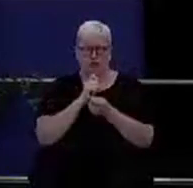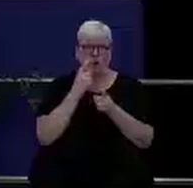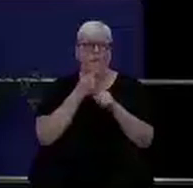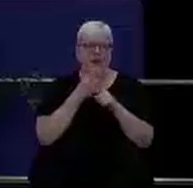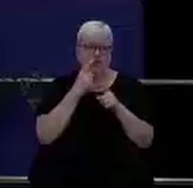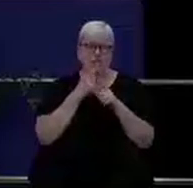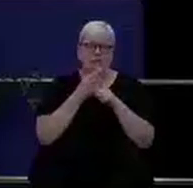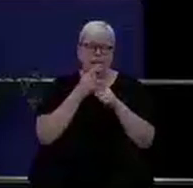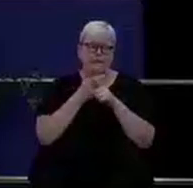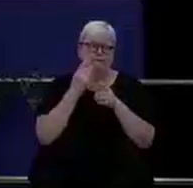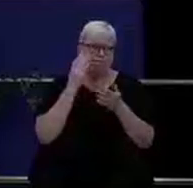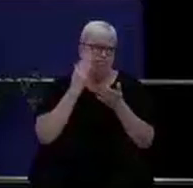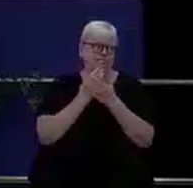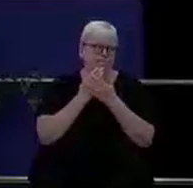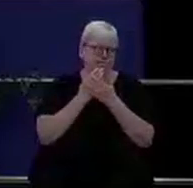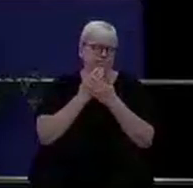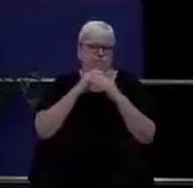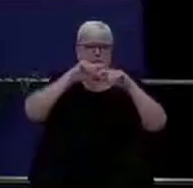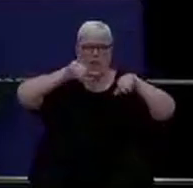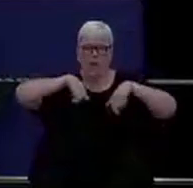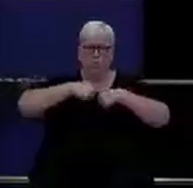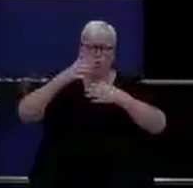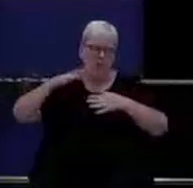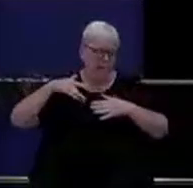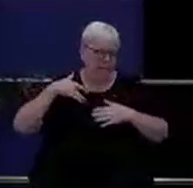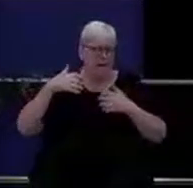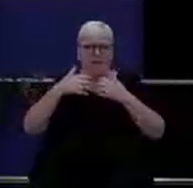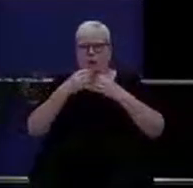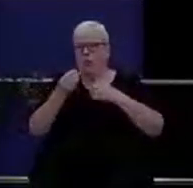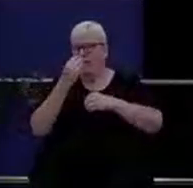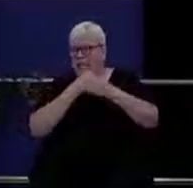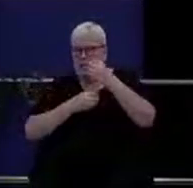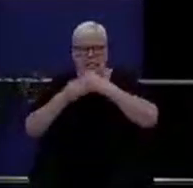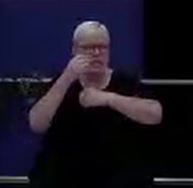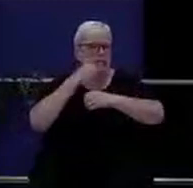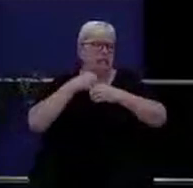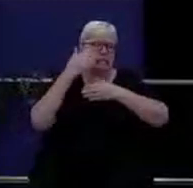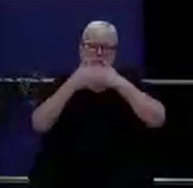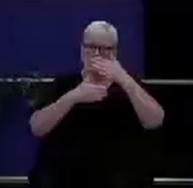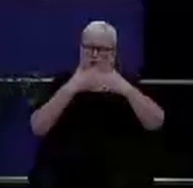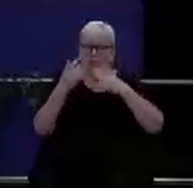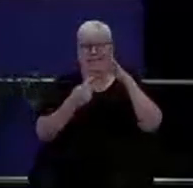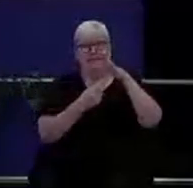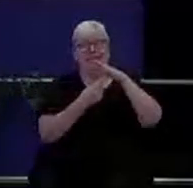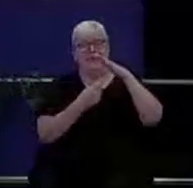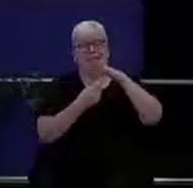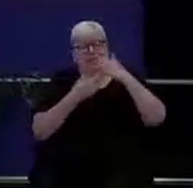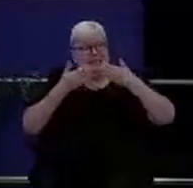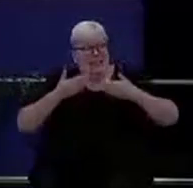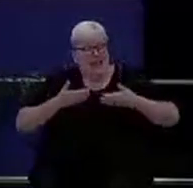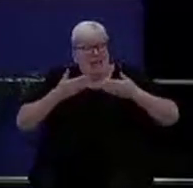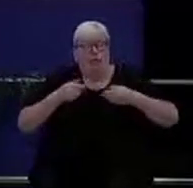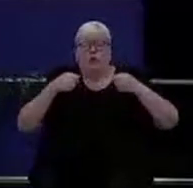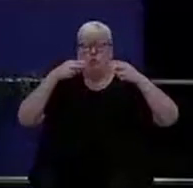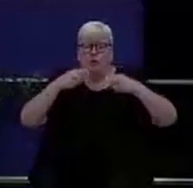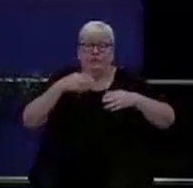the knowledge that the way we live and the way we eat and so on is very significant now in ways that we